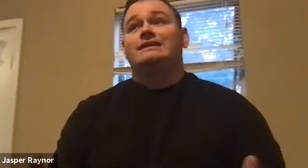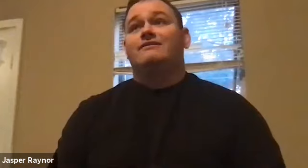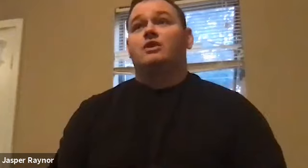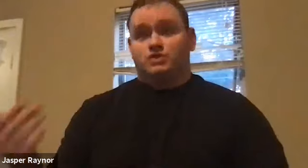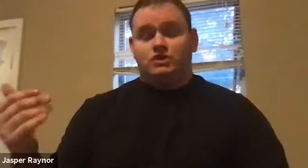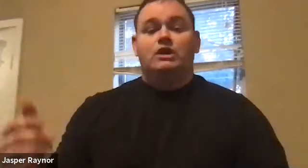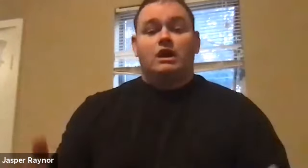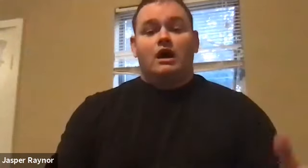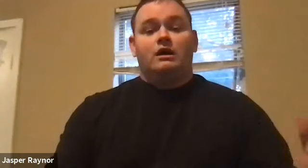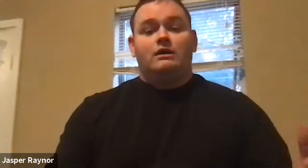deaf culture,